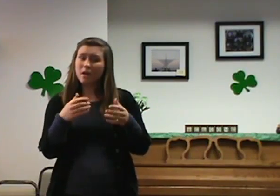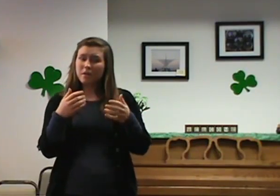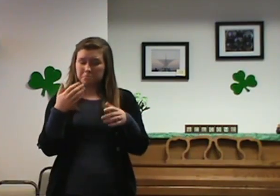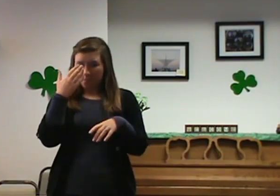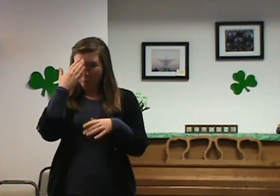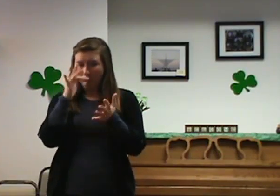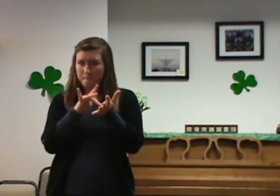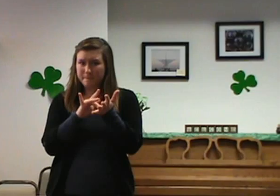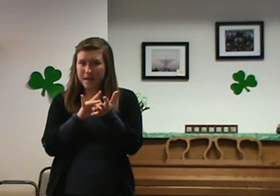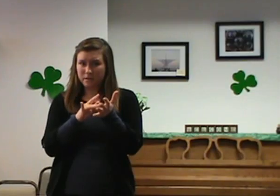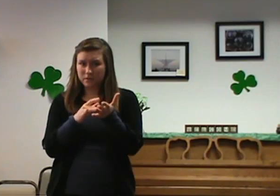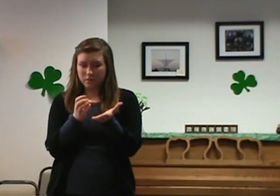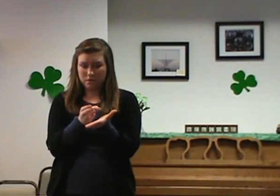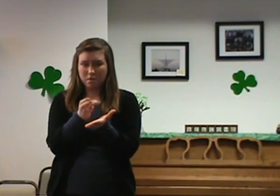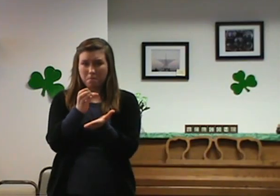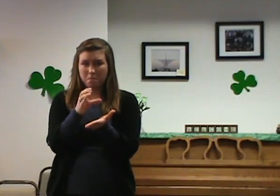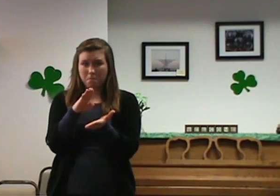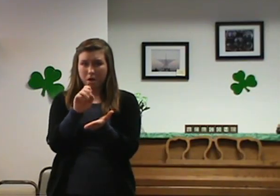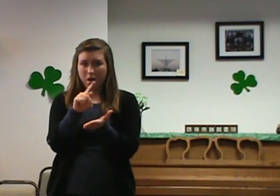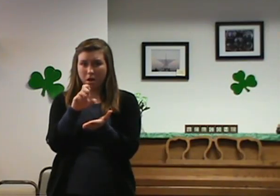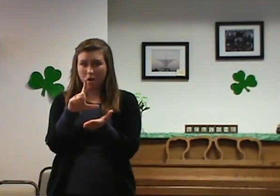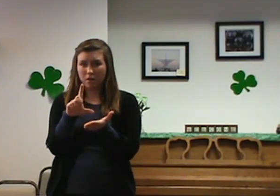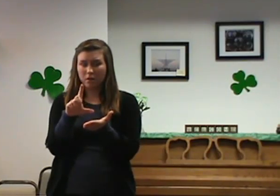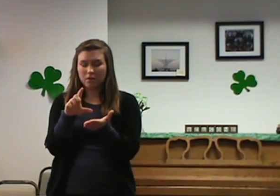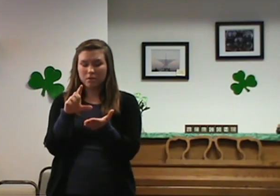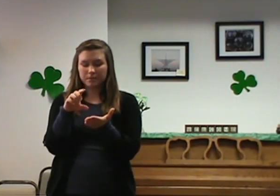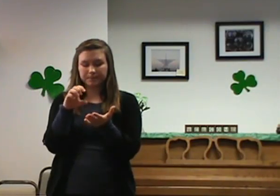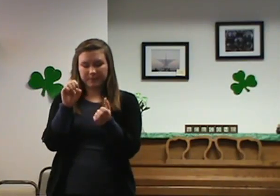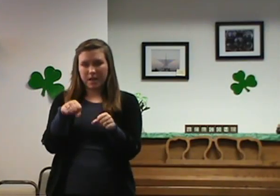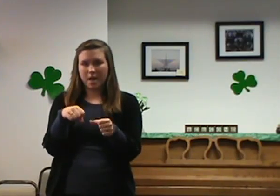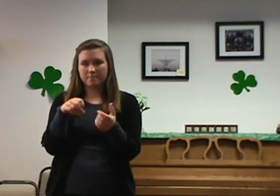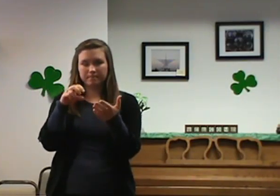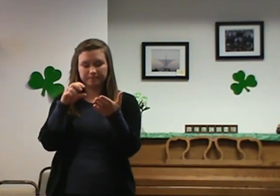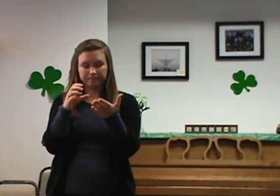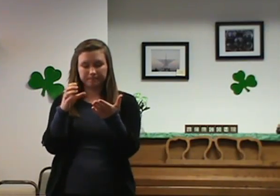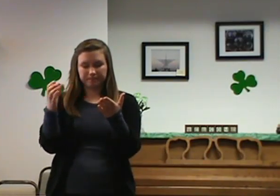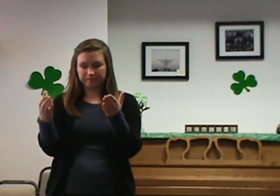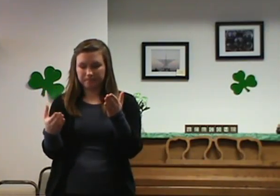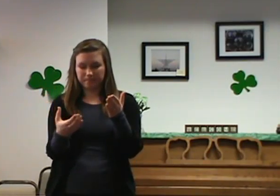for that. So I'll leave those here, that this is Freedom's